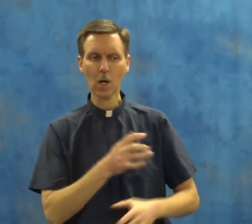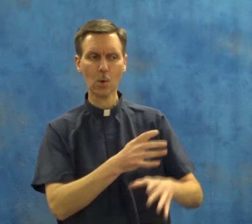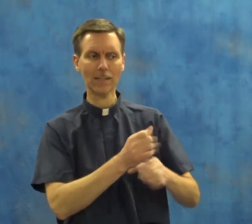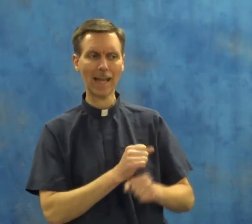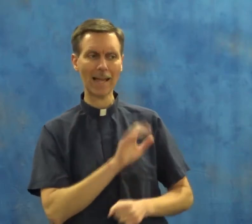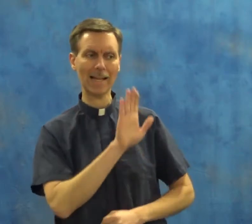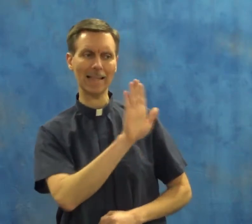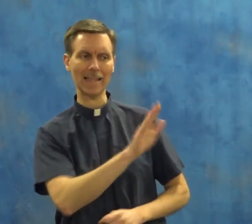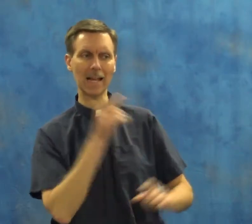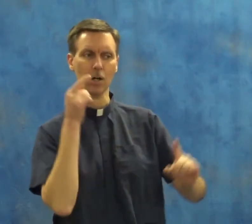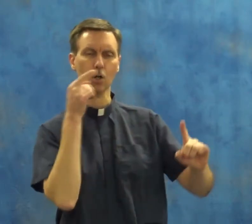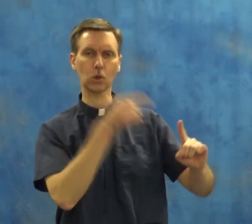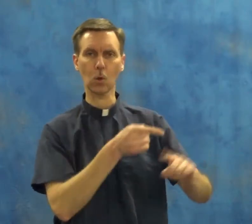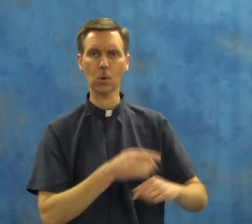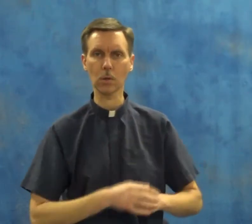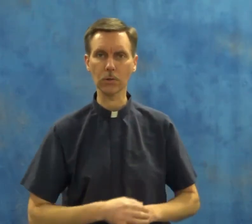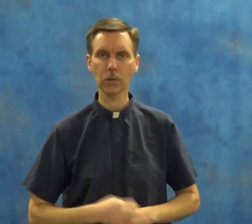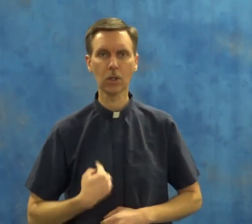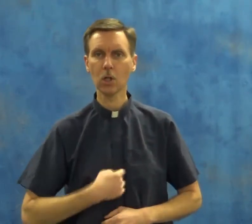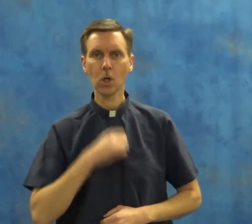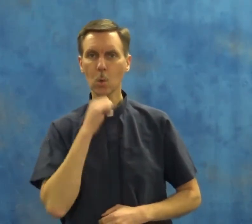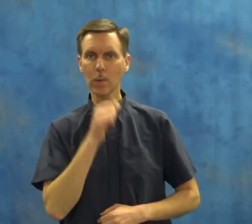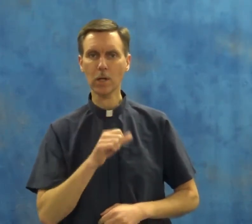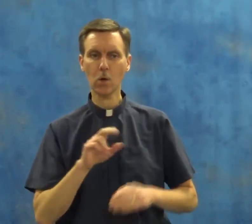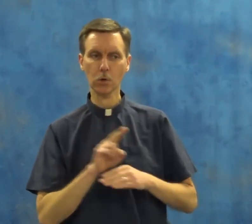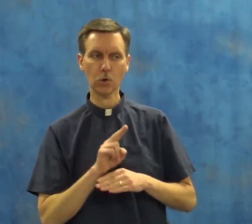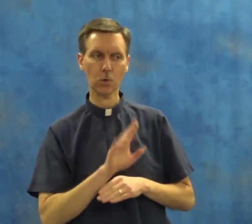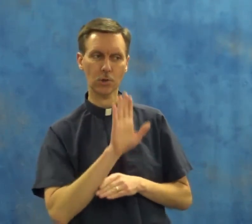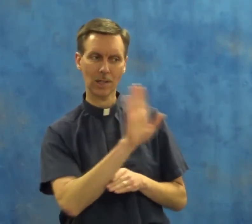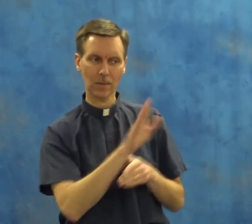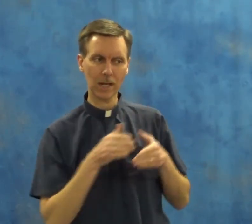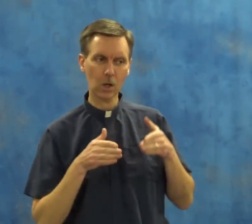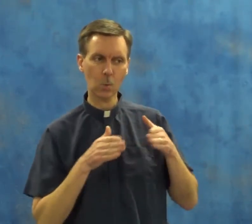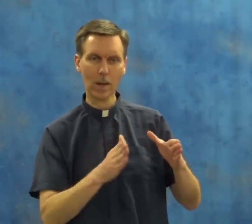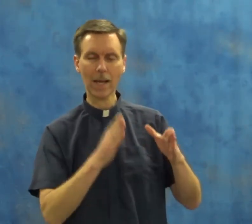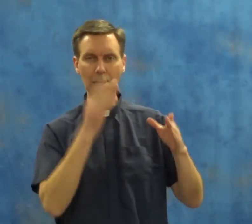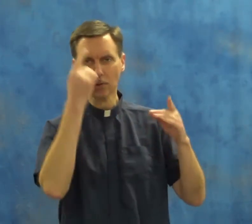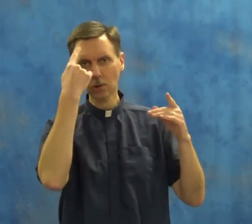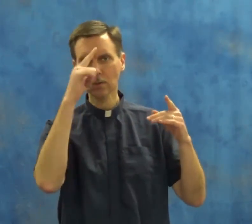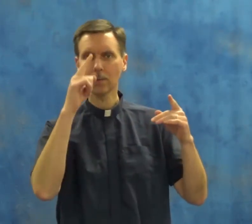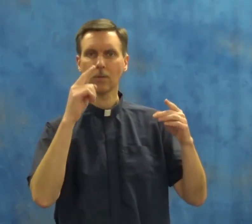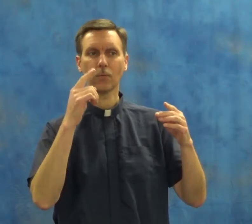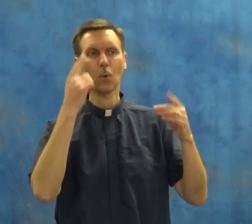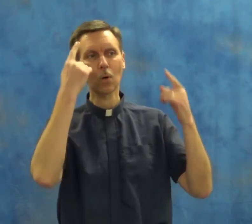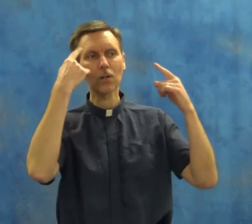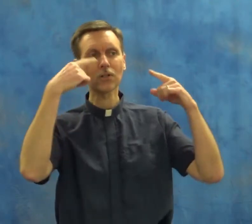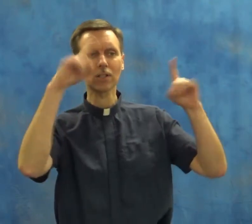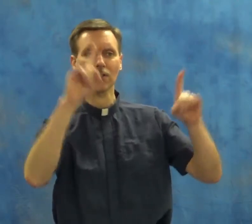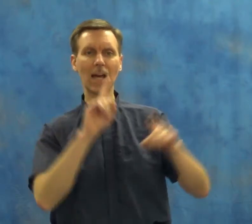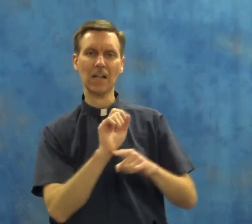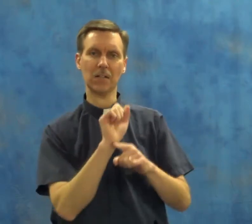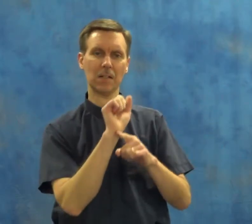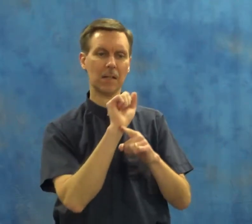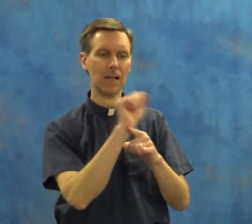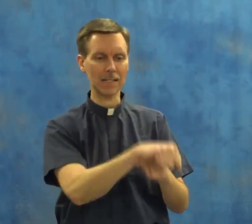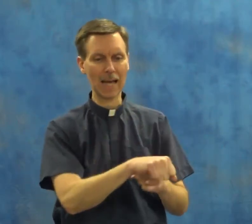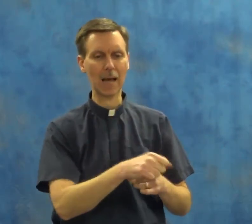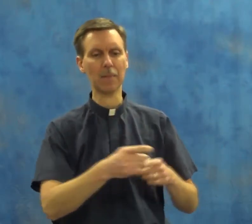don't take their goals. We don't use their ways for success and dominance